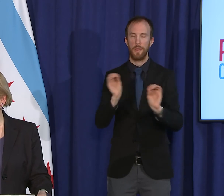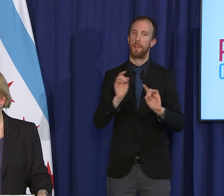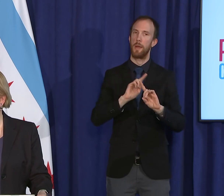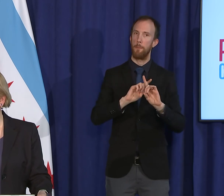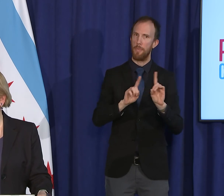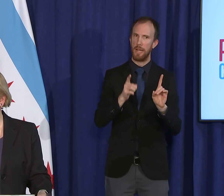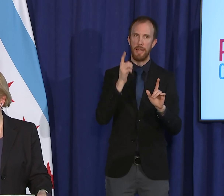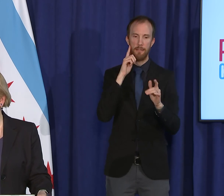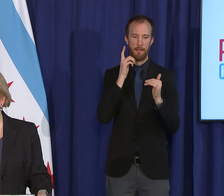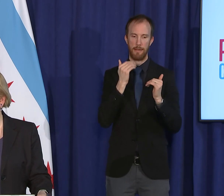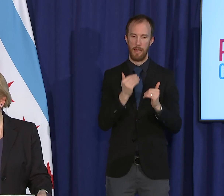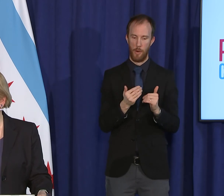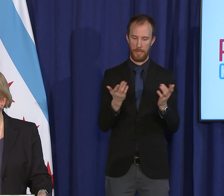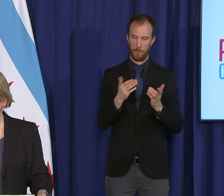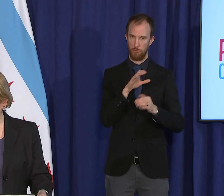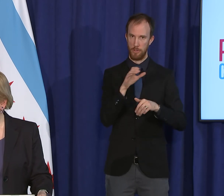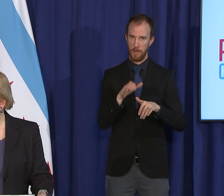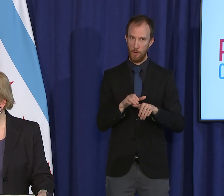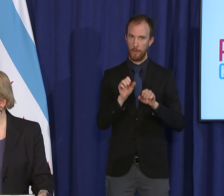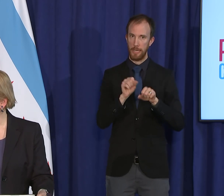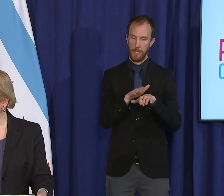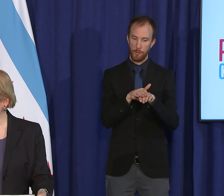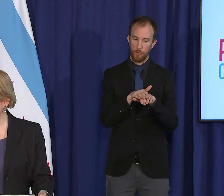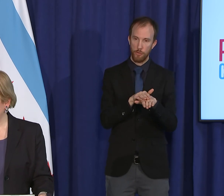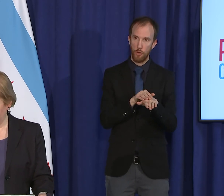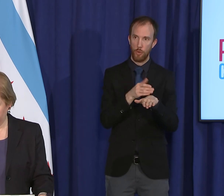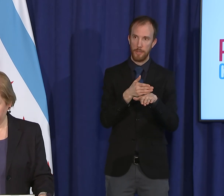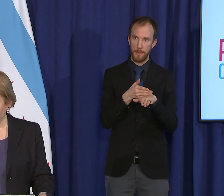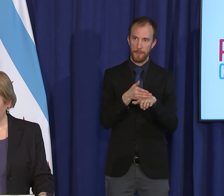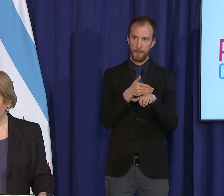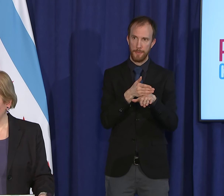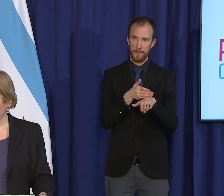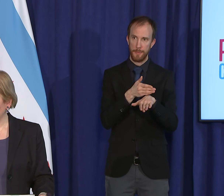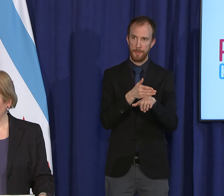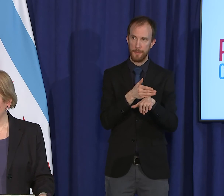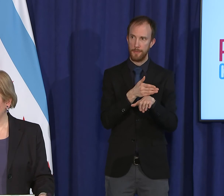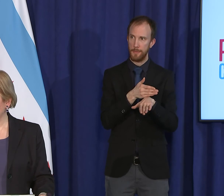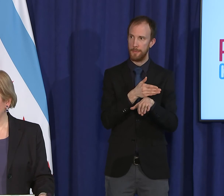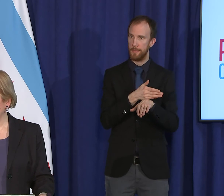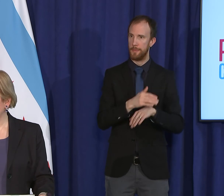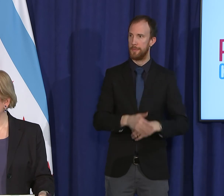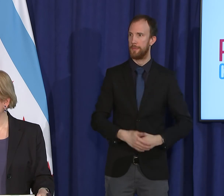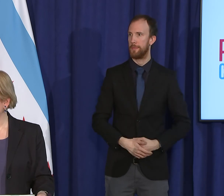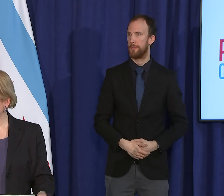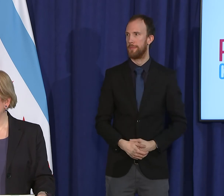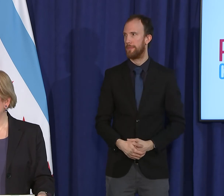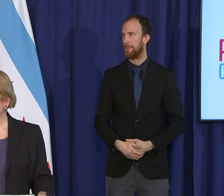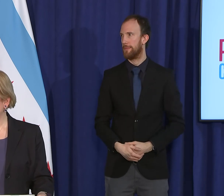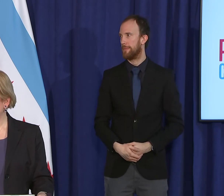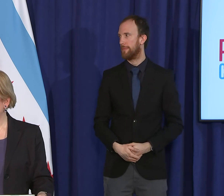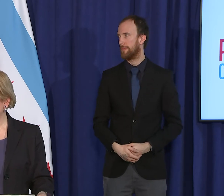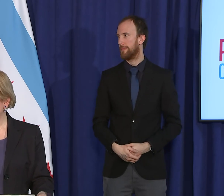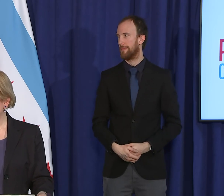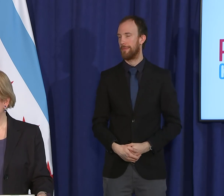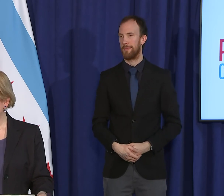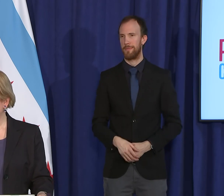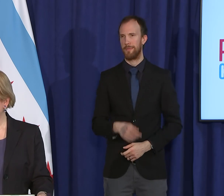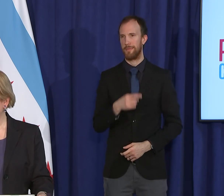gradual adjustments, and that's why we're doing that. All right, this will be the last one. Okay. We'll give Marianne a couple more. I think